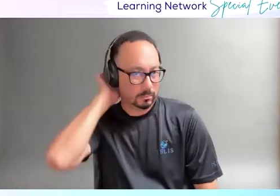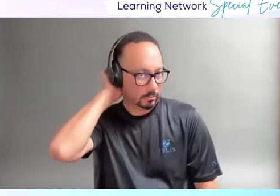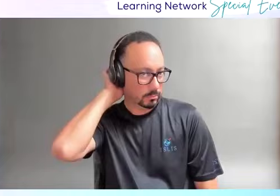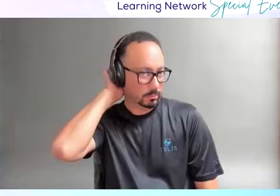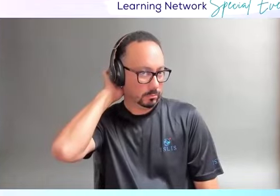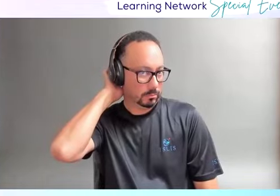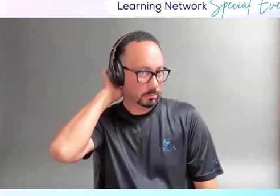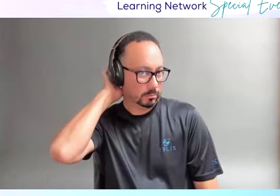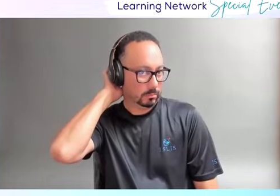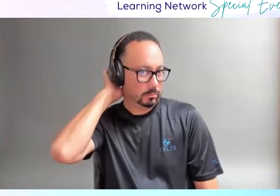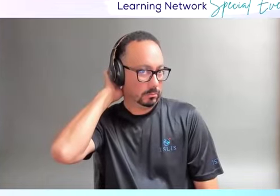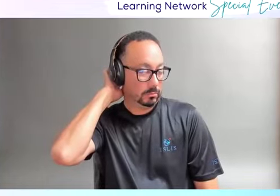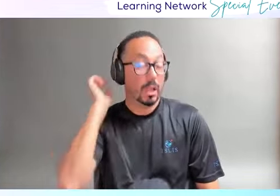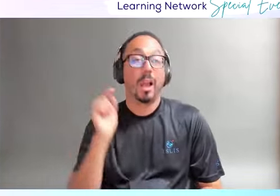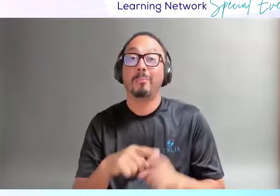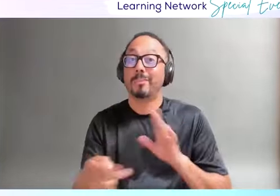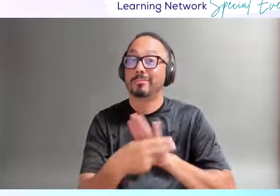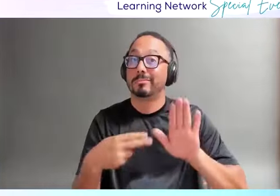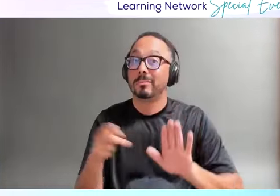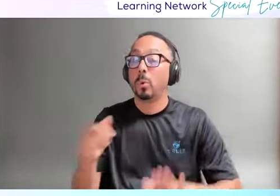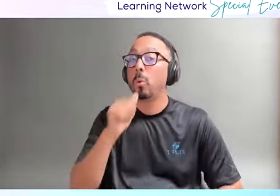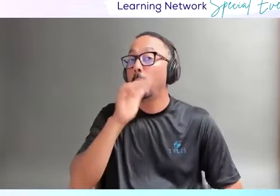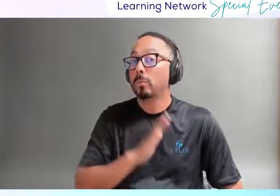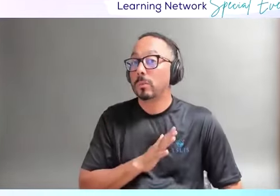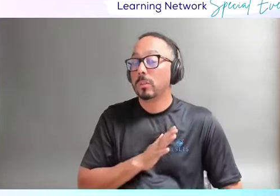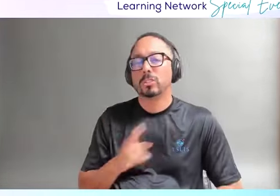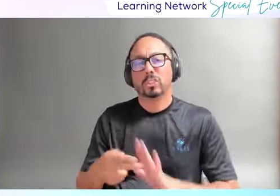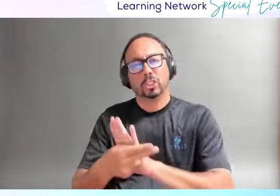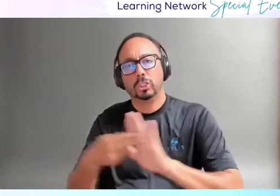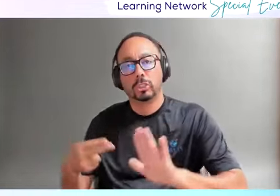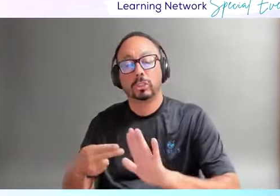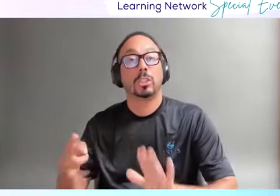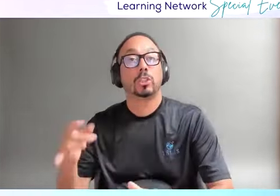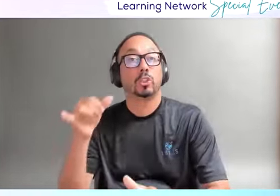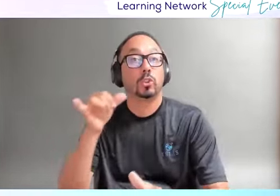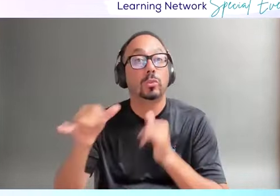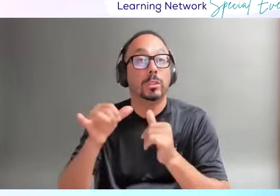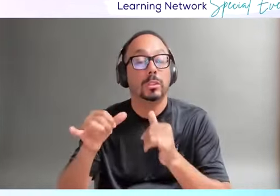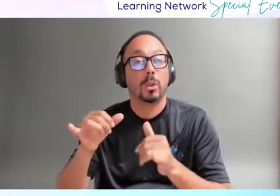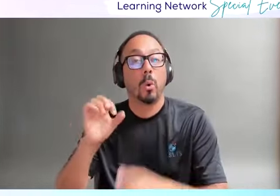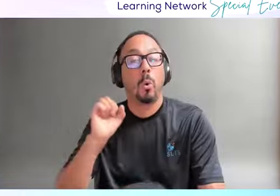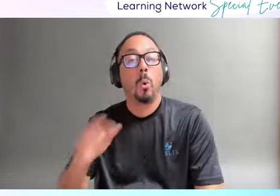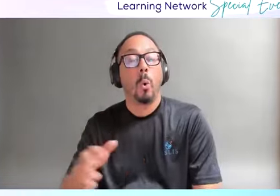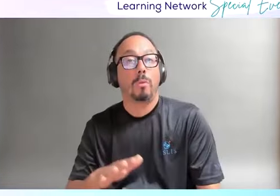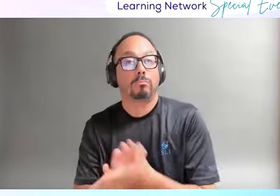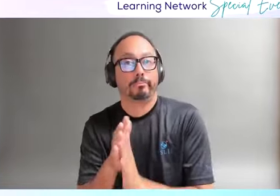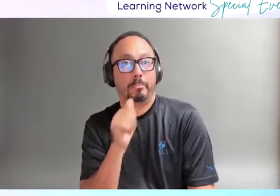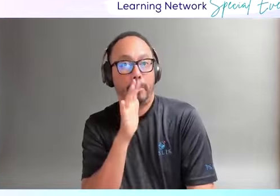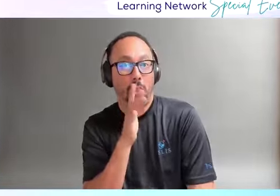to women who drink while pregnant or mothering is serious. So serious that it has led to interventions from the